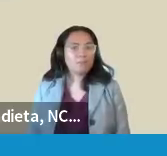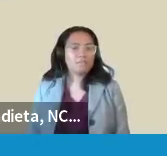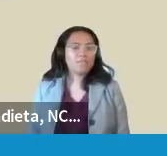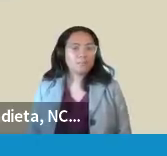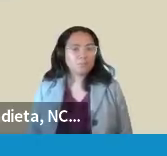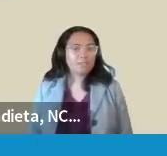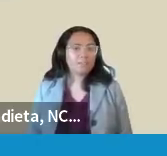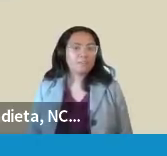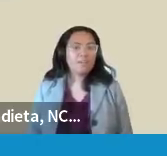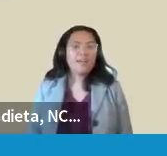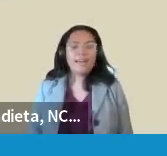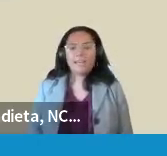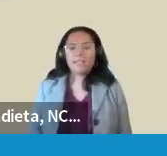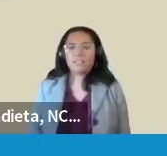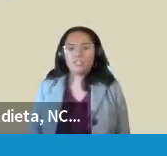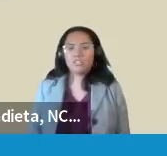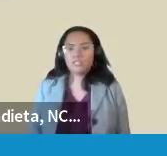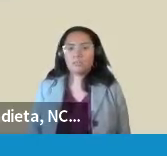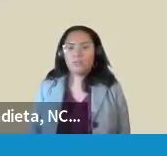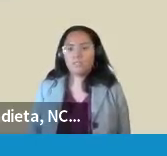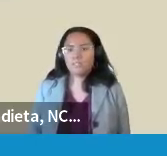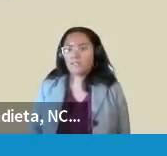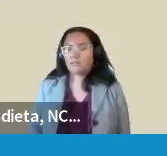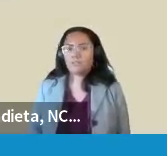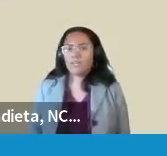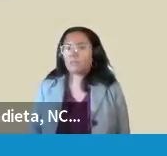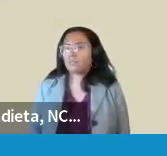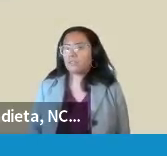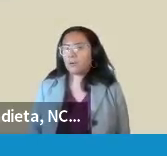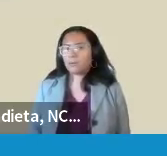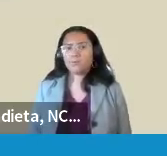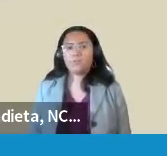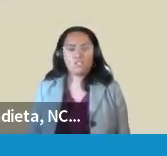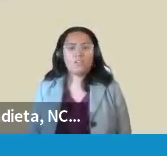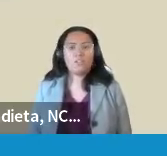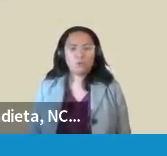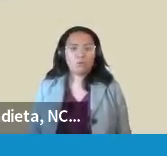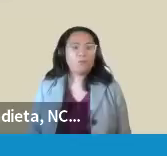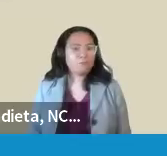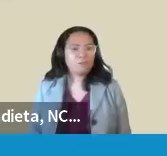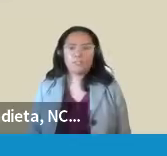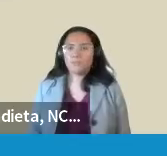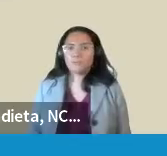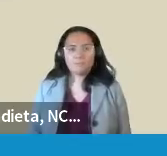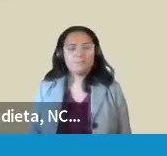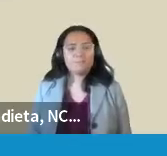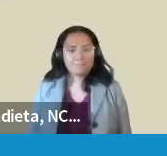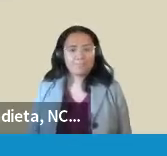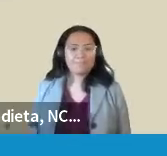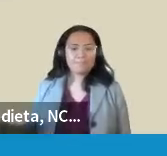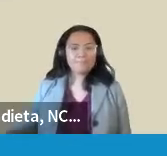of Nonprofits, will give the state perspective. And Jessica Morton, Senior Counsel at Democracy Forward, will share the overview of the